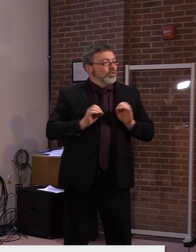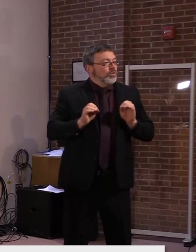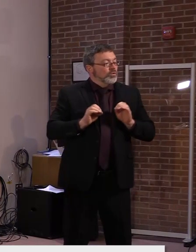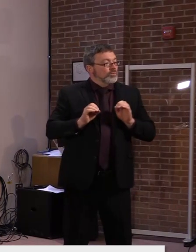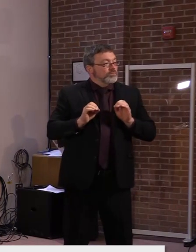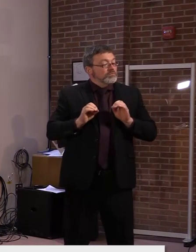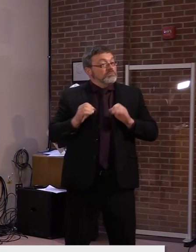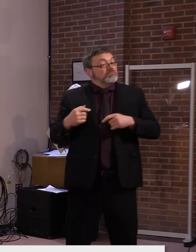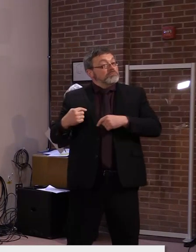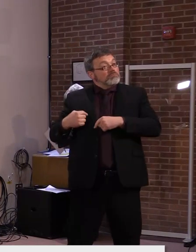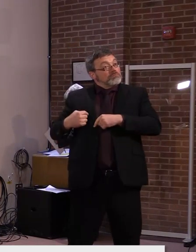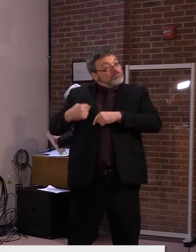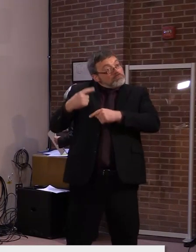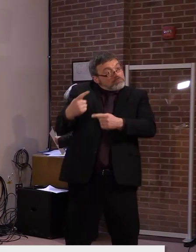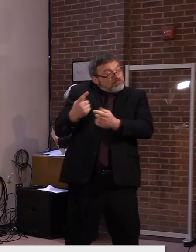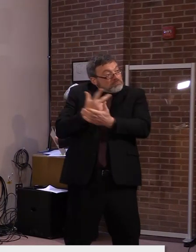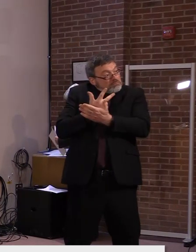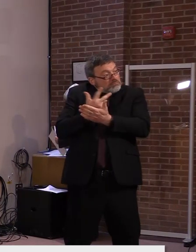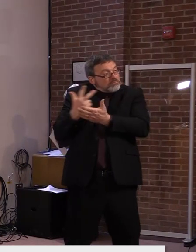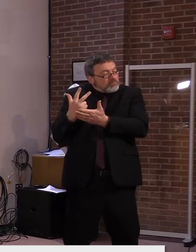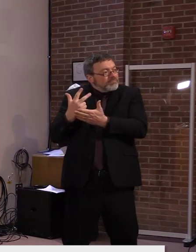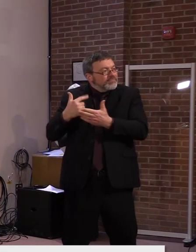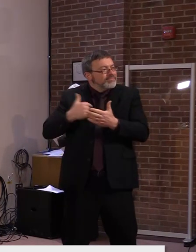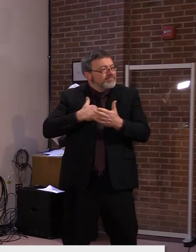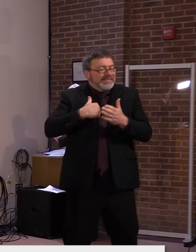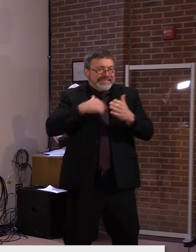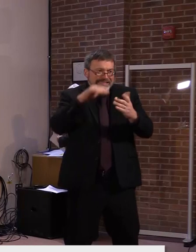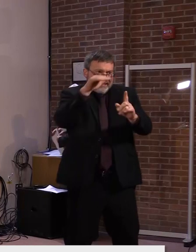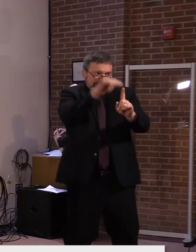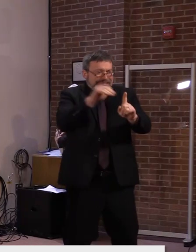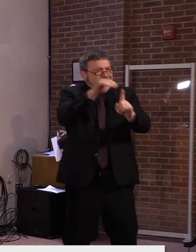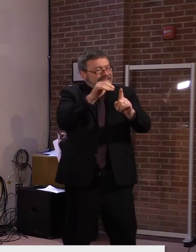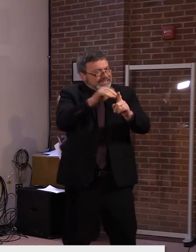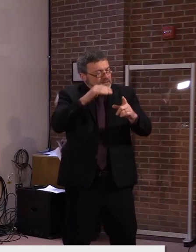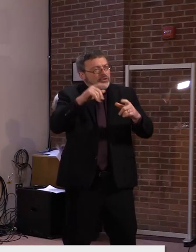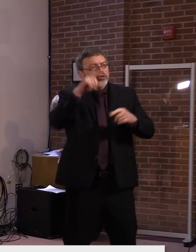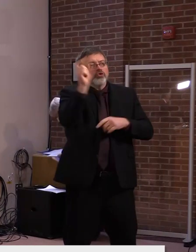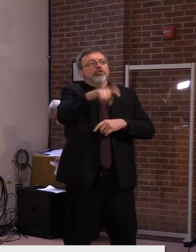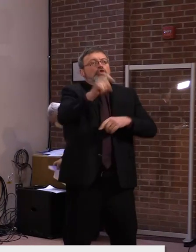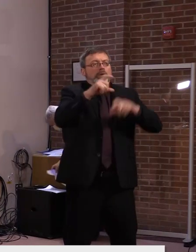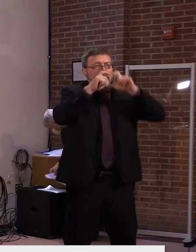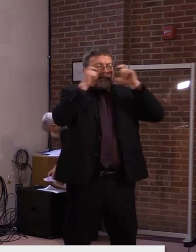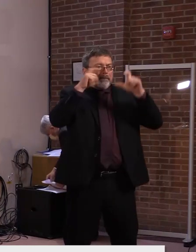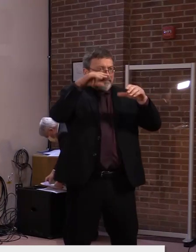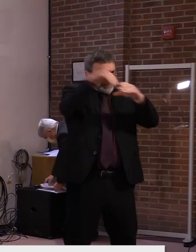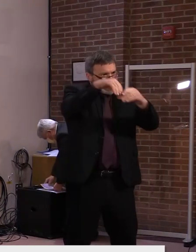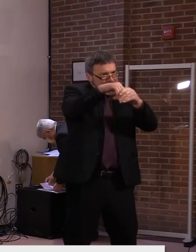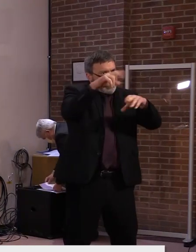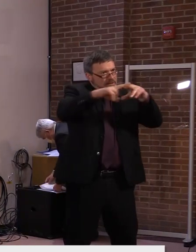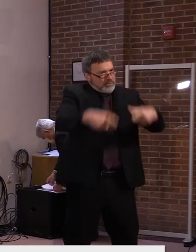we'll continue to encourage wearing a mask indoors and especially around people who don't know.